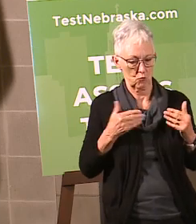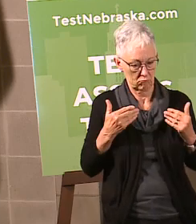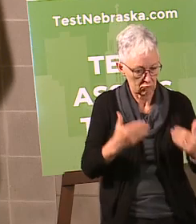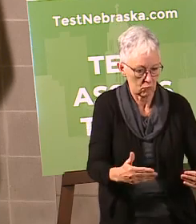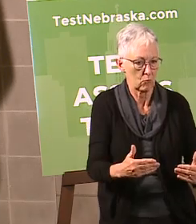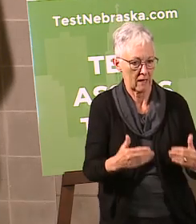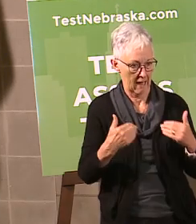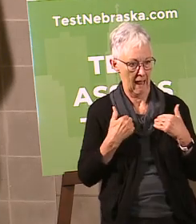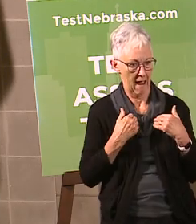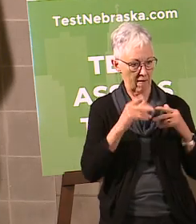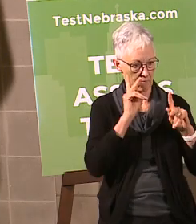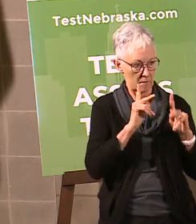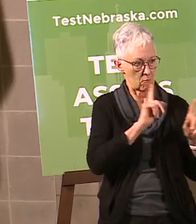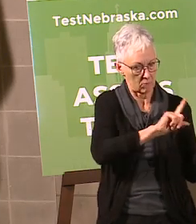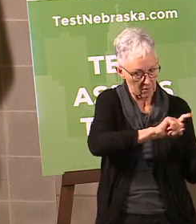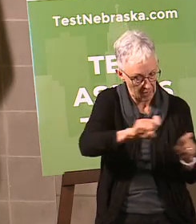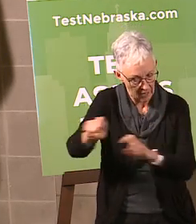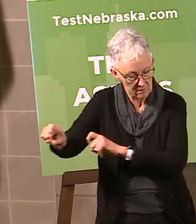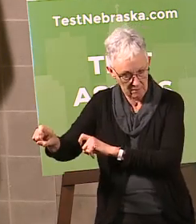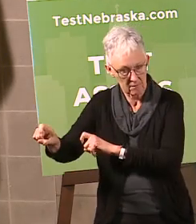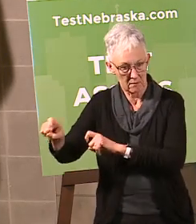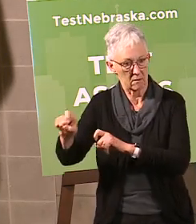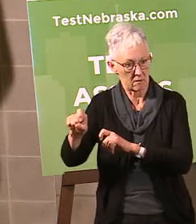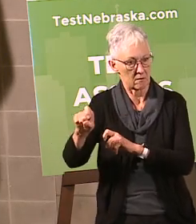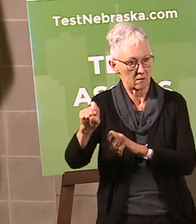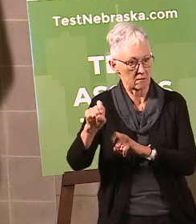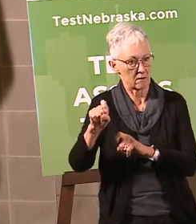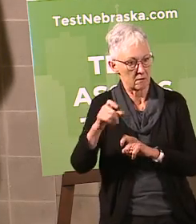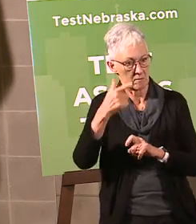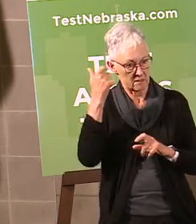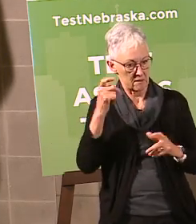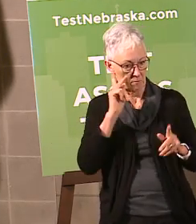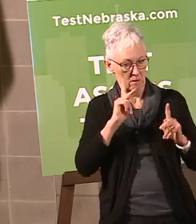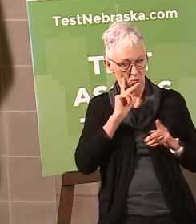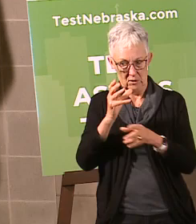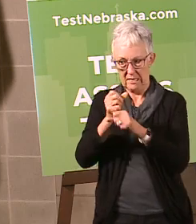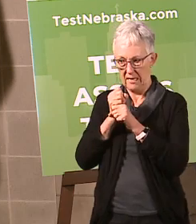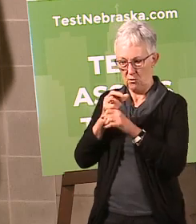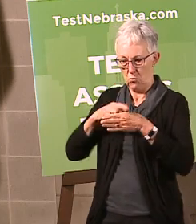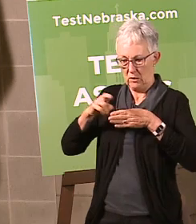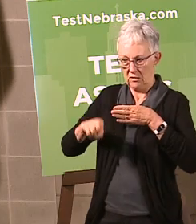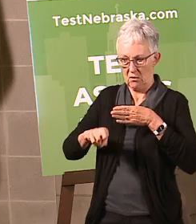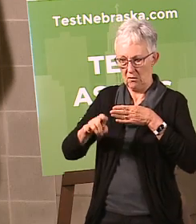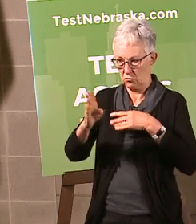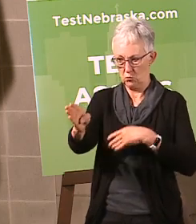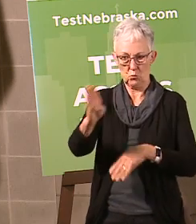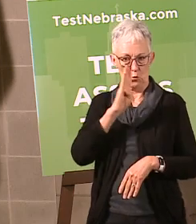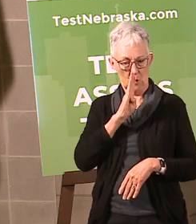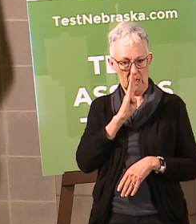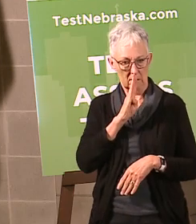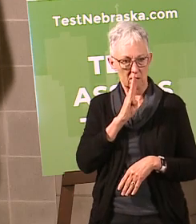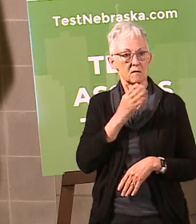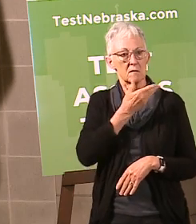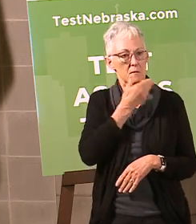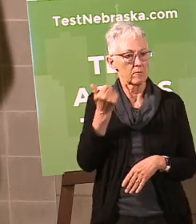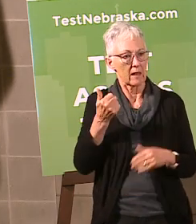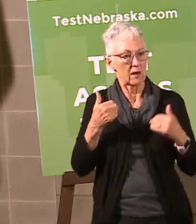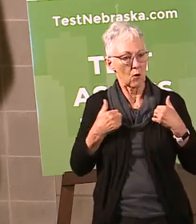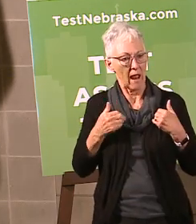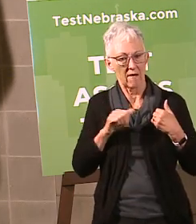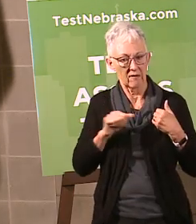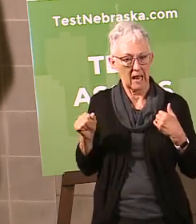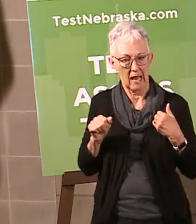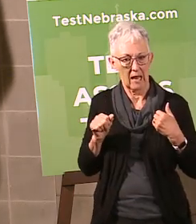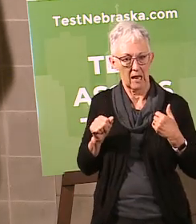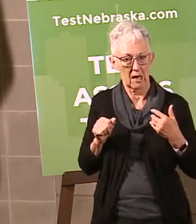tested, because people were getting their information back individually. So it was better to go ahead with a good solution rather than a